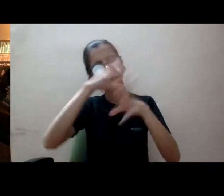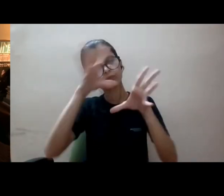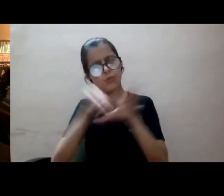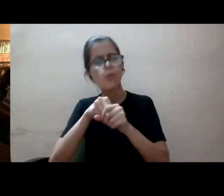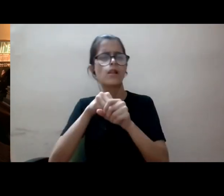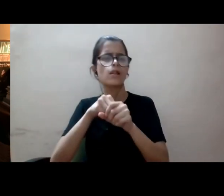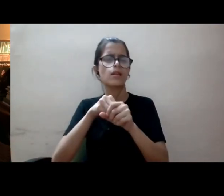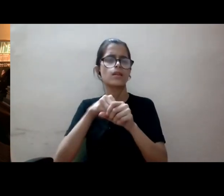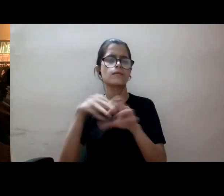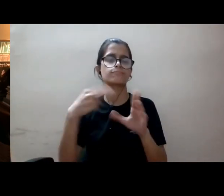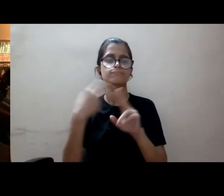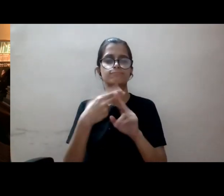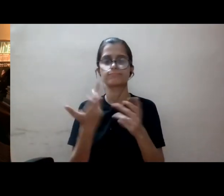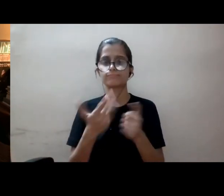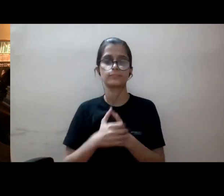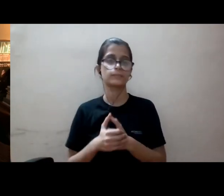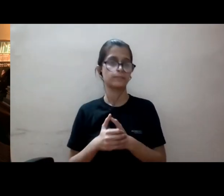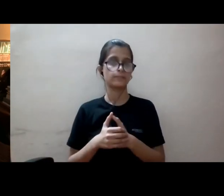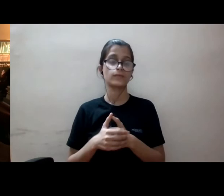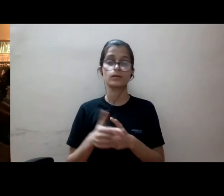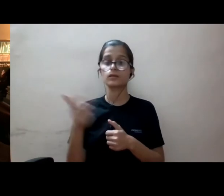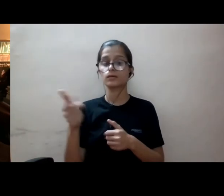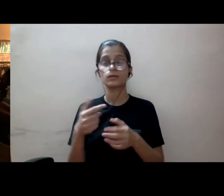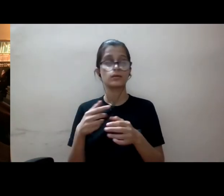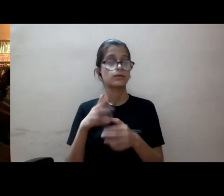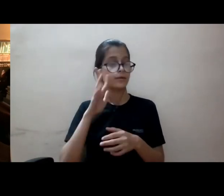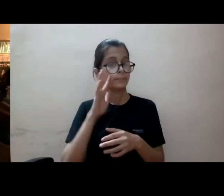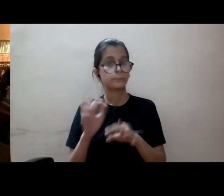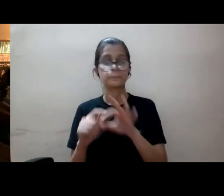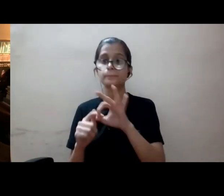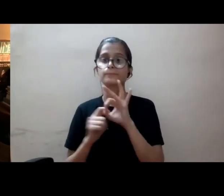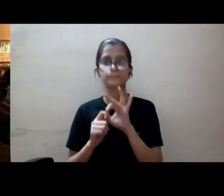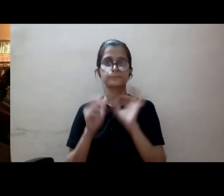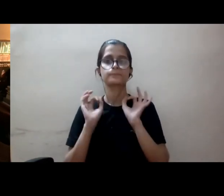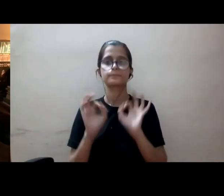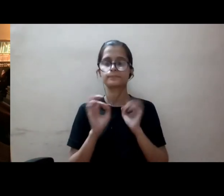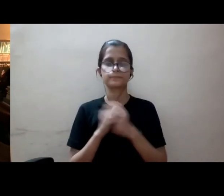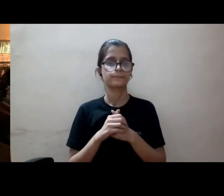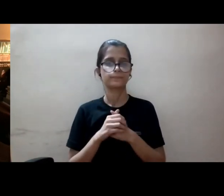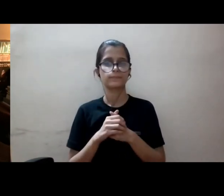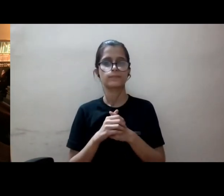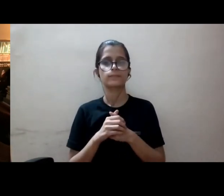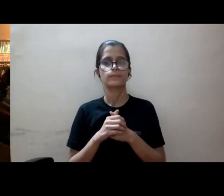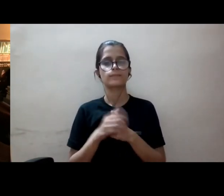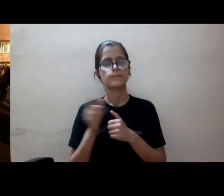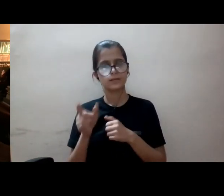entity. Yeah, this is also a great and important question. You know, there's this